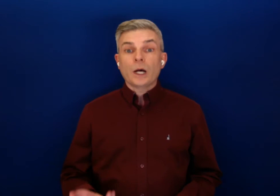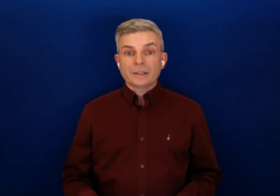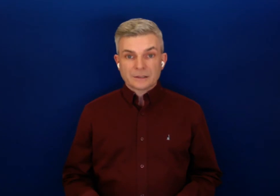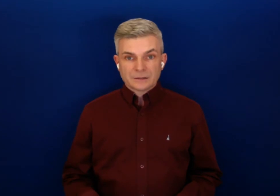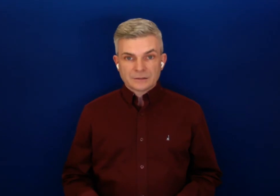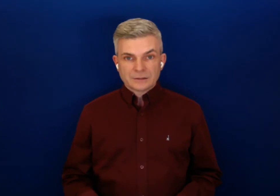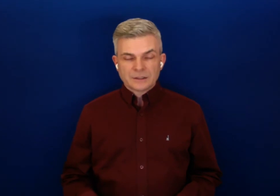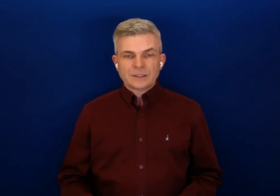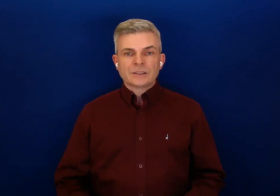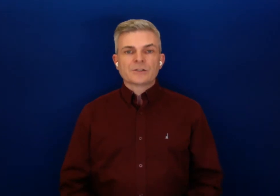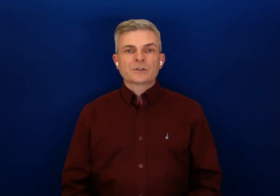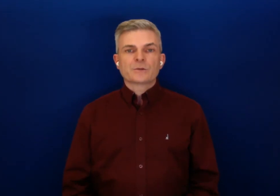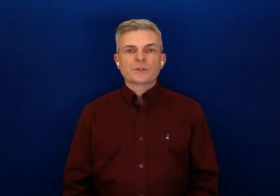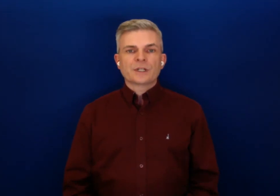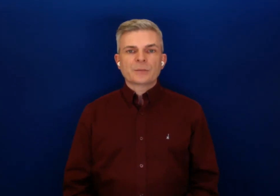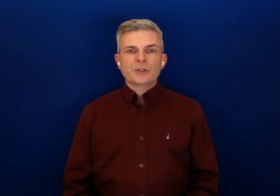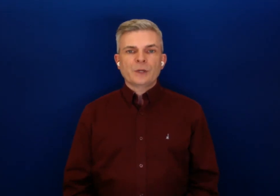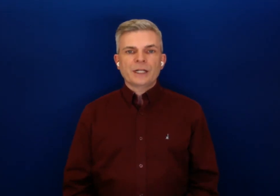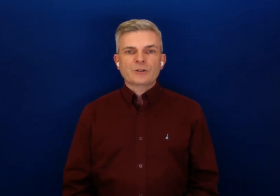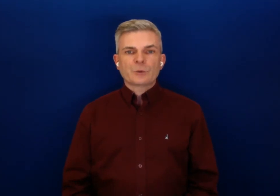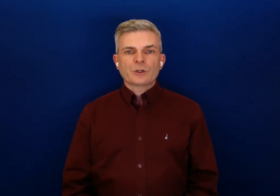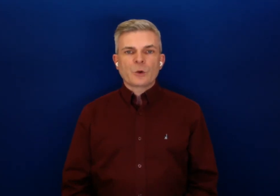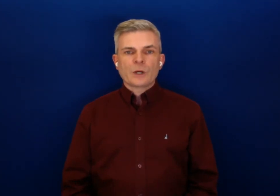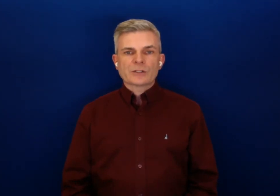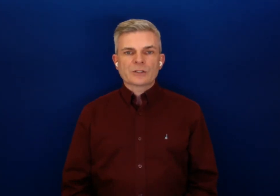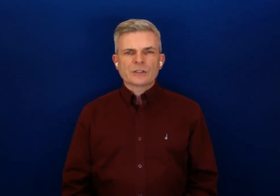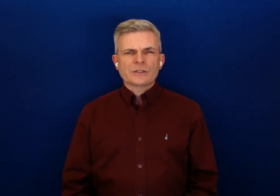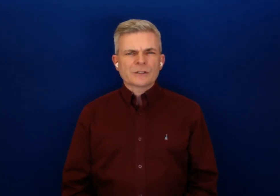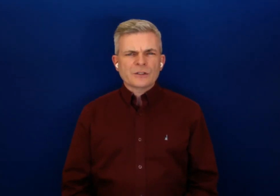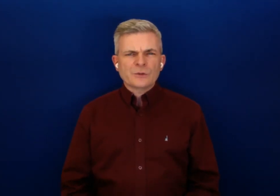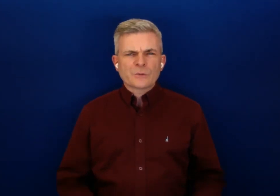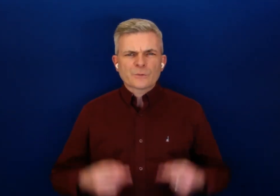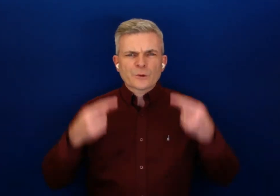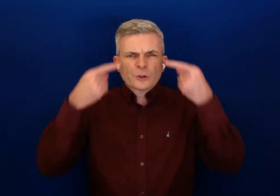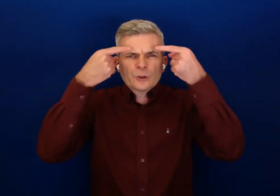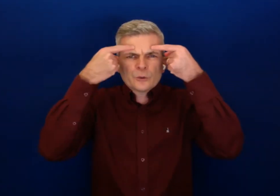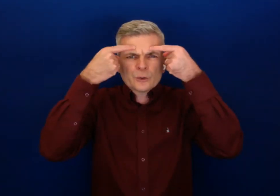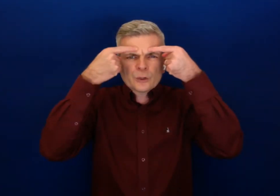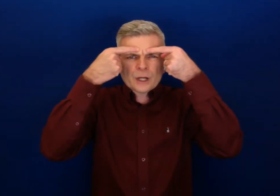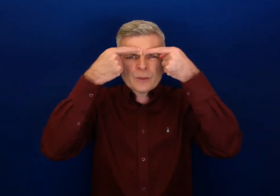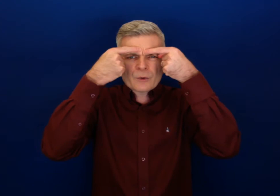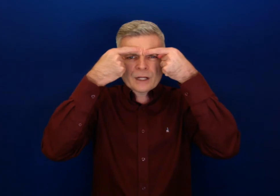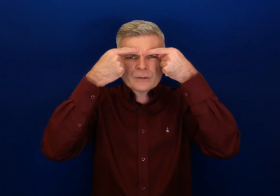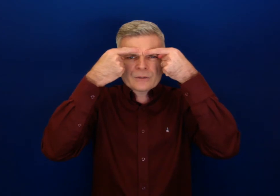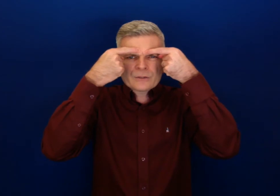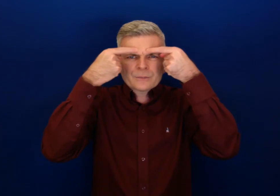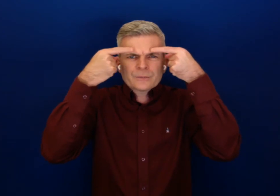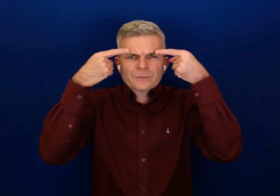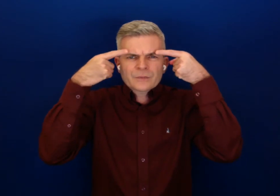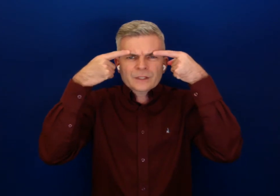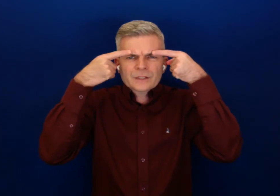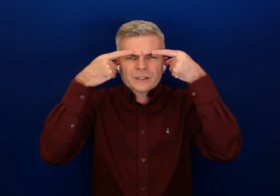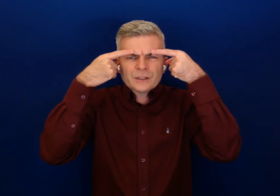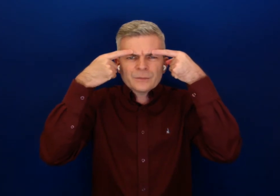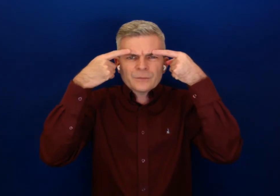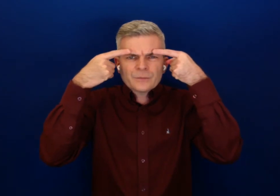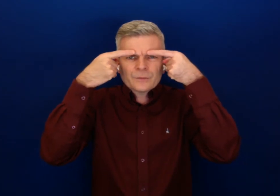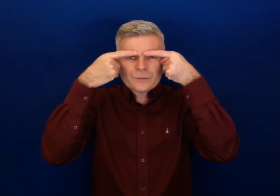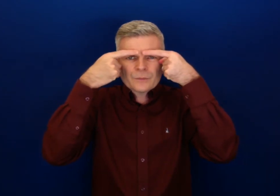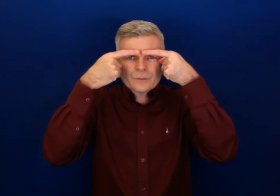what. So for WHword questions, you furrow your eyebrows. See,